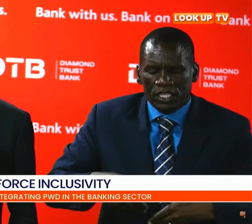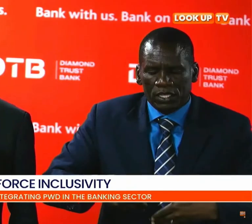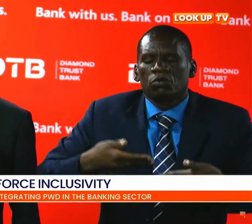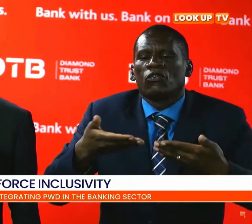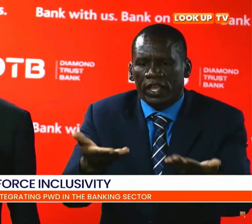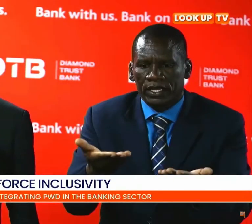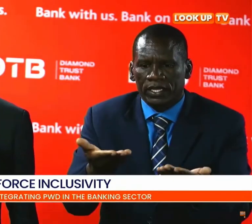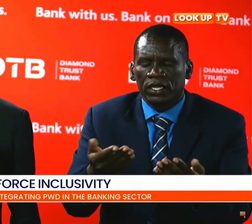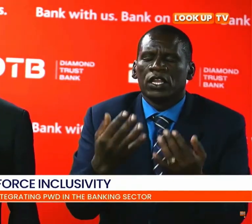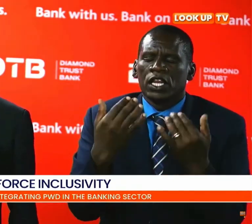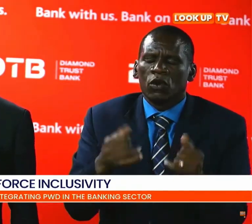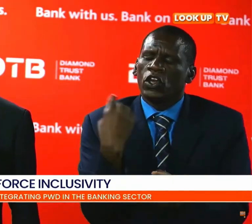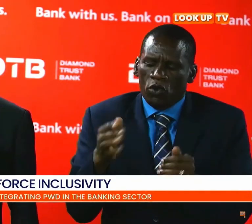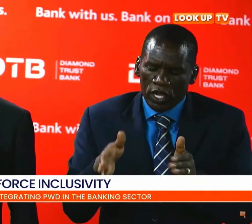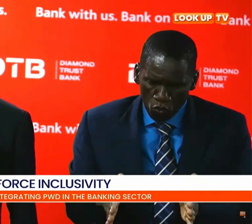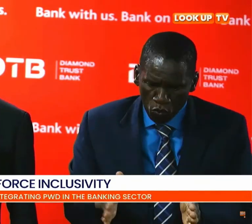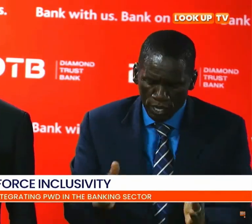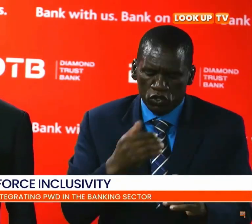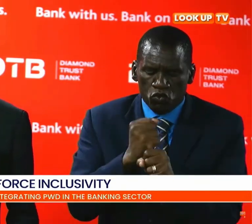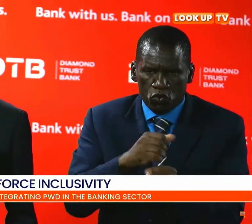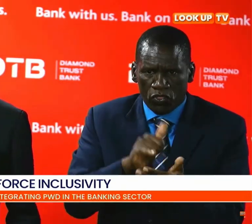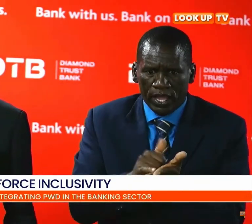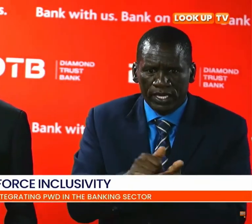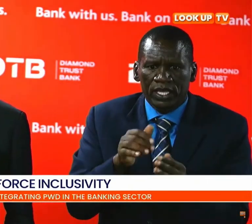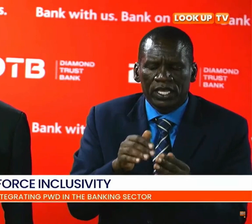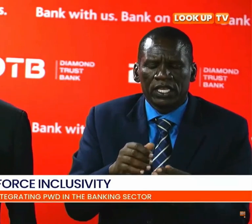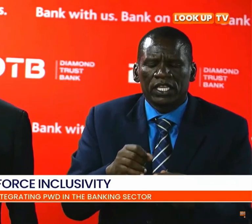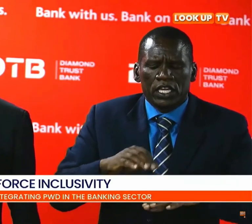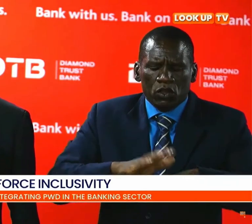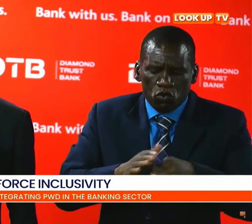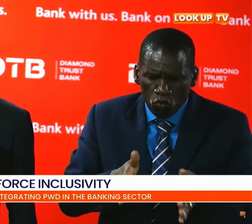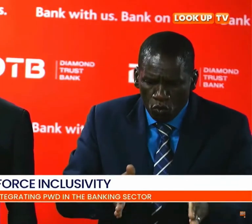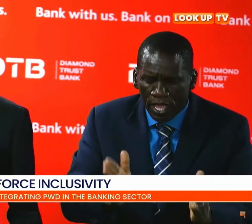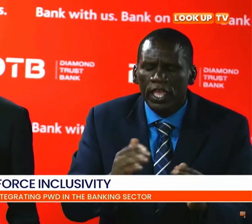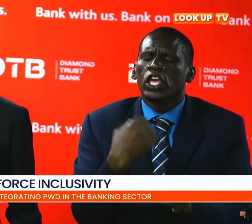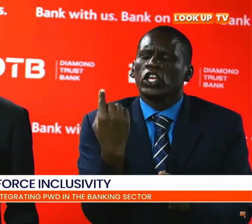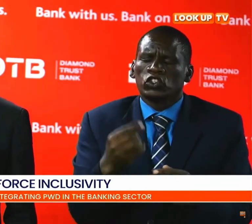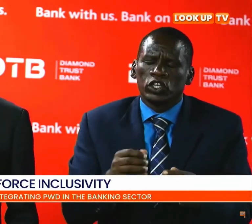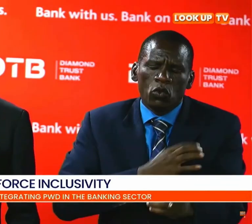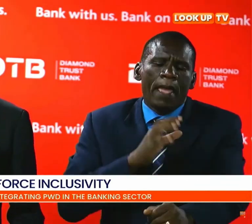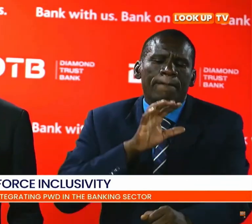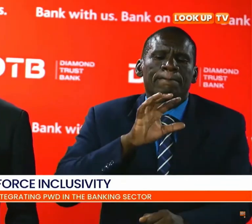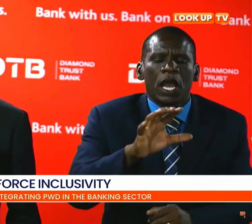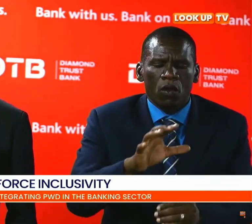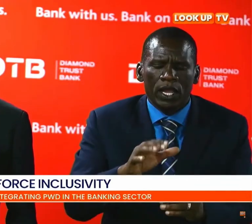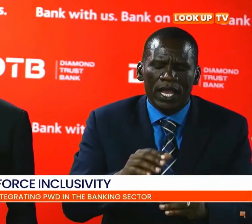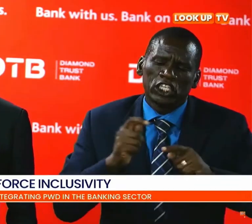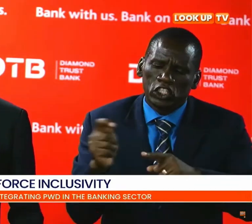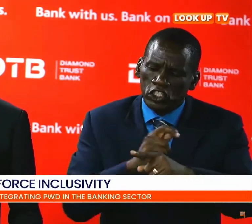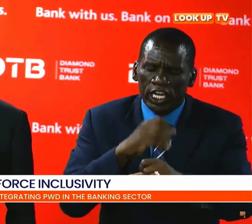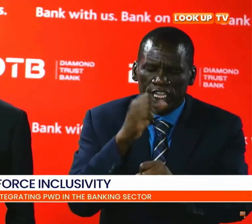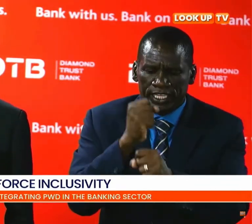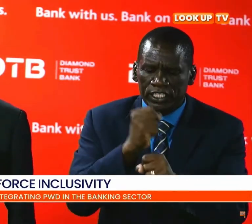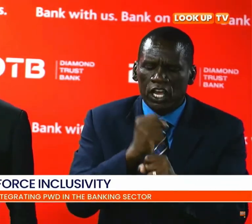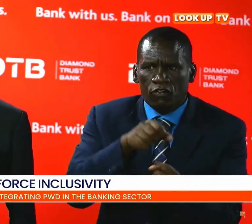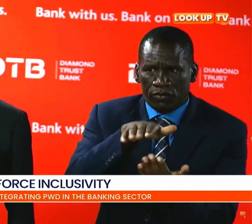provide. And the only way to have done that in an adequate way is to empower and train the